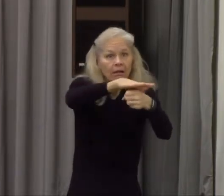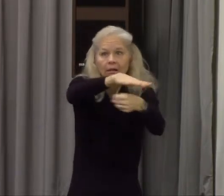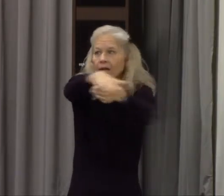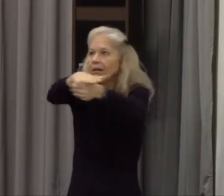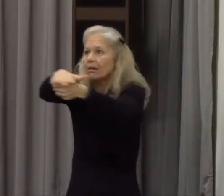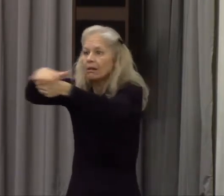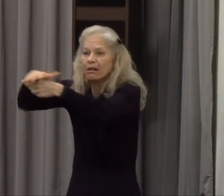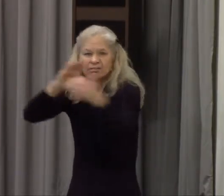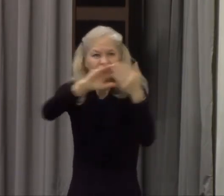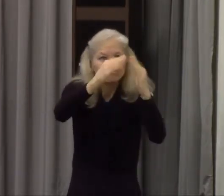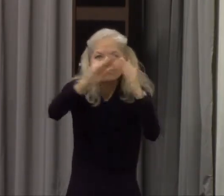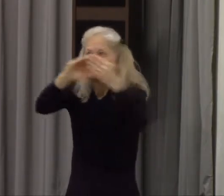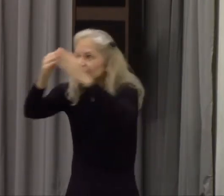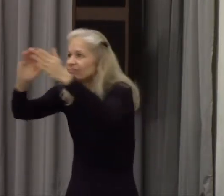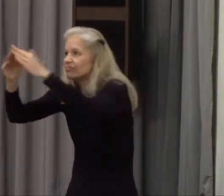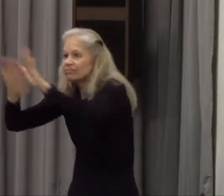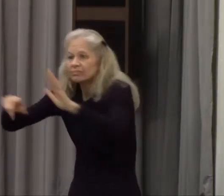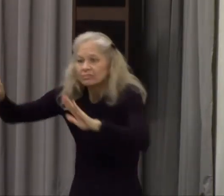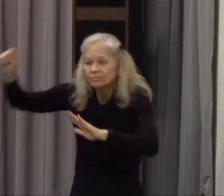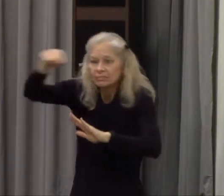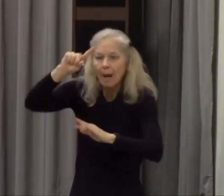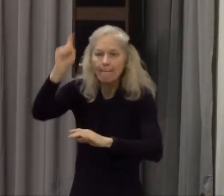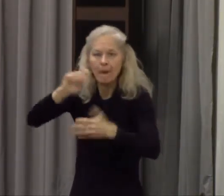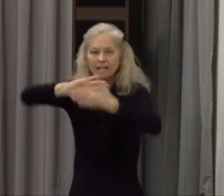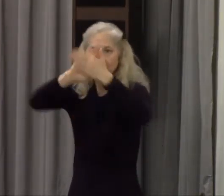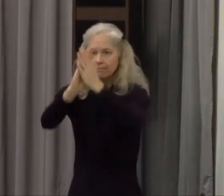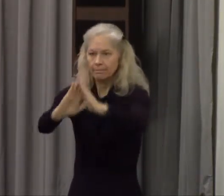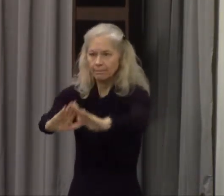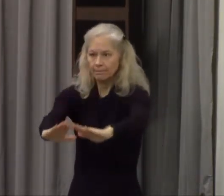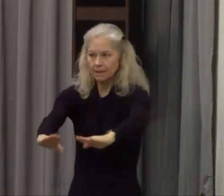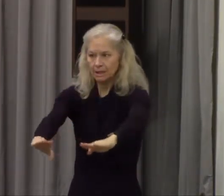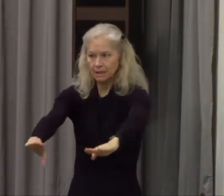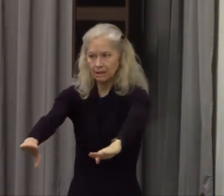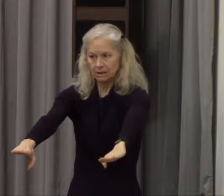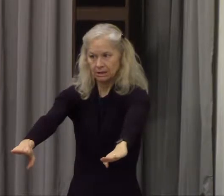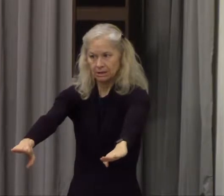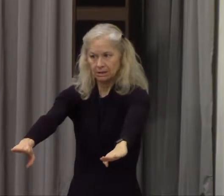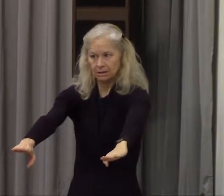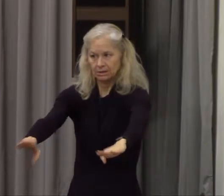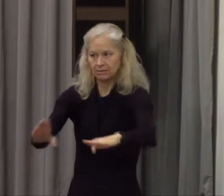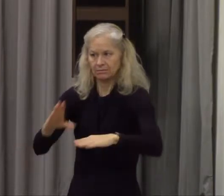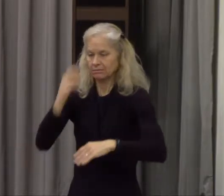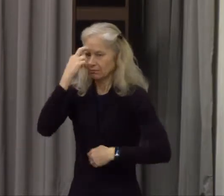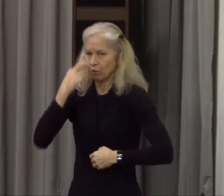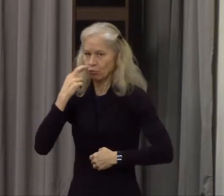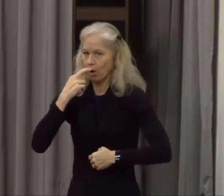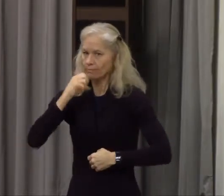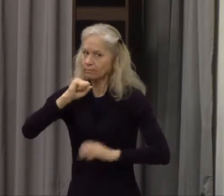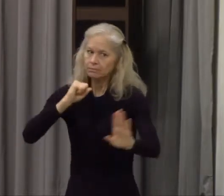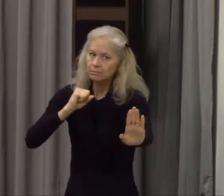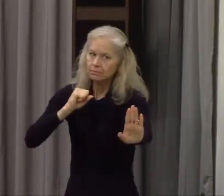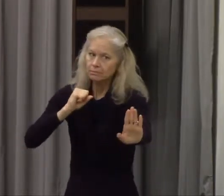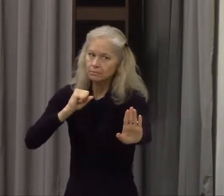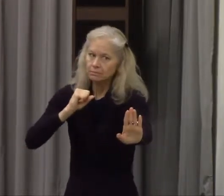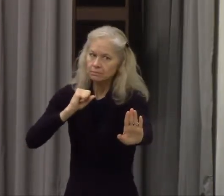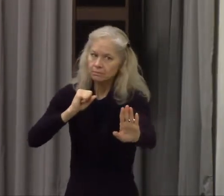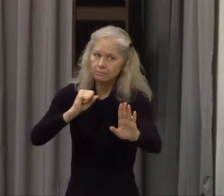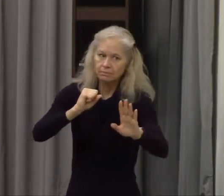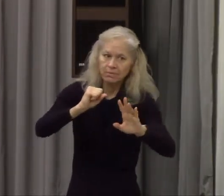them quiet and peaceful. That helped him to spread the gospel. By the way, the Romans came